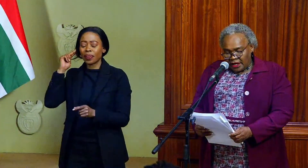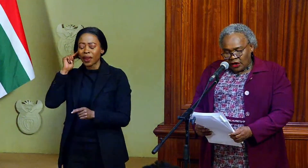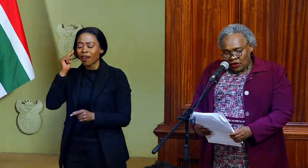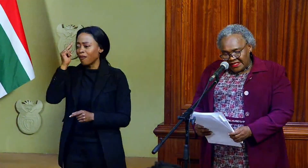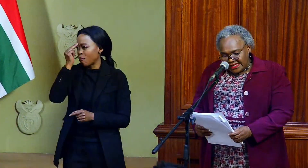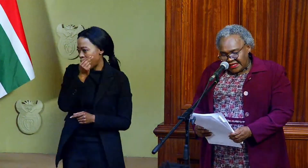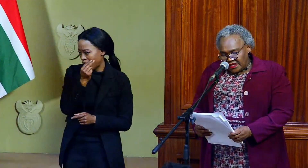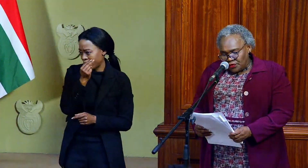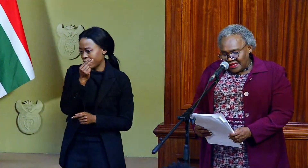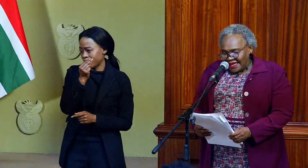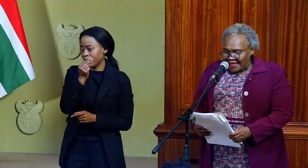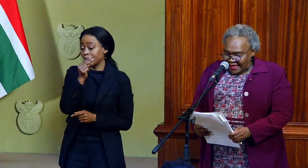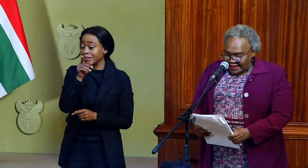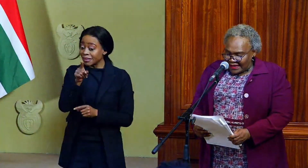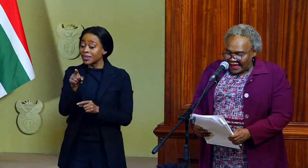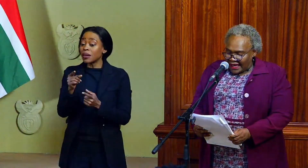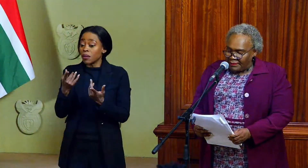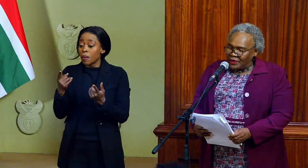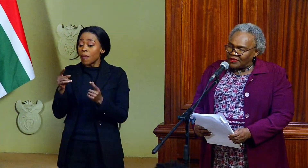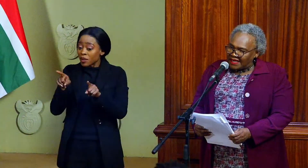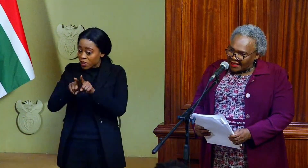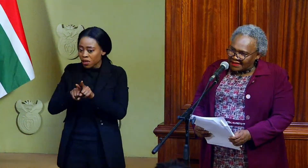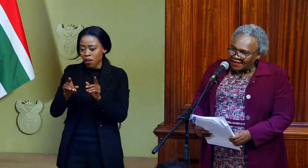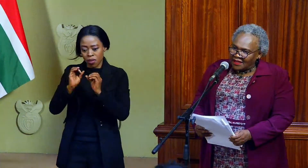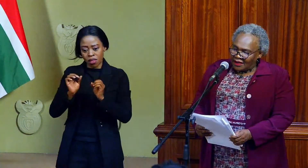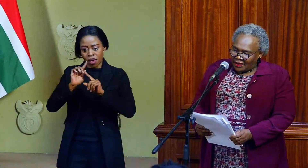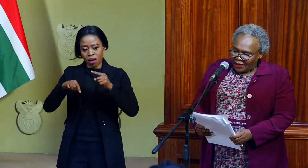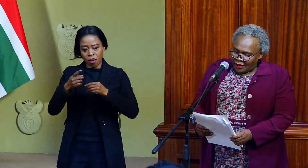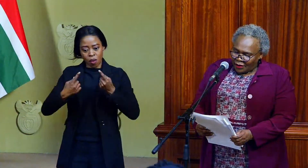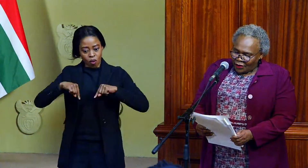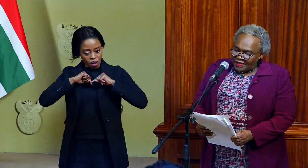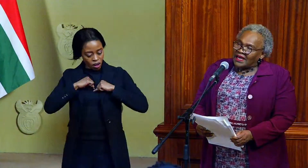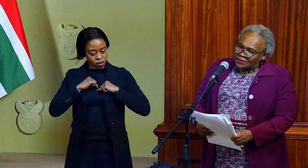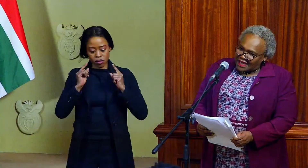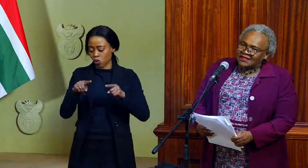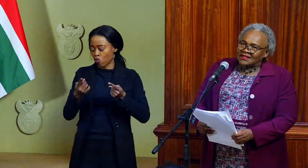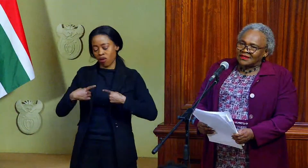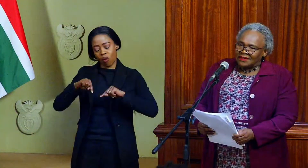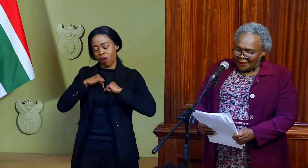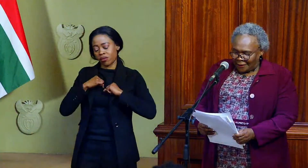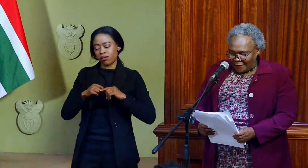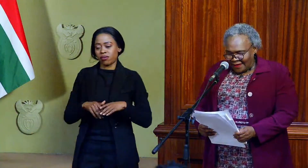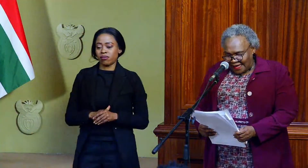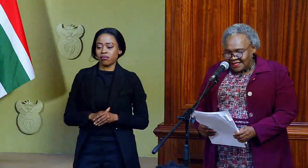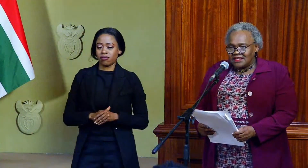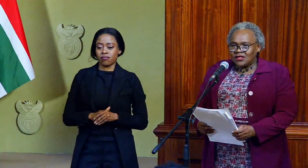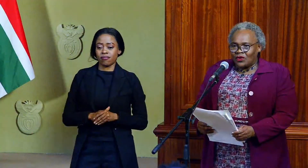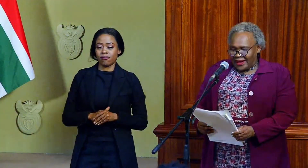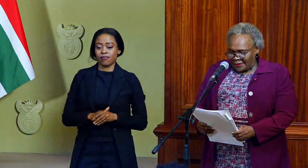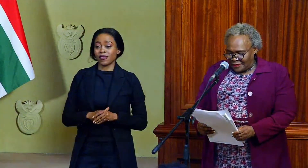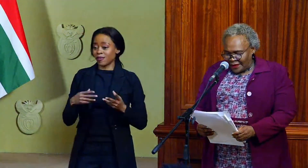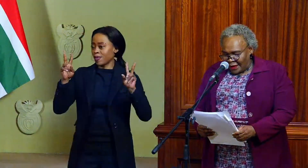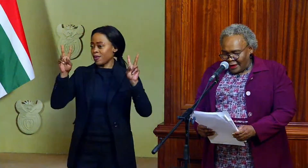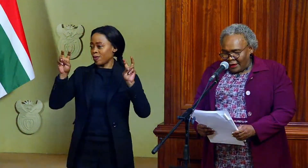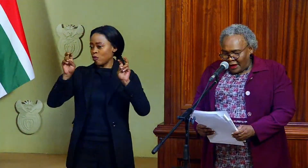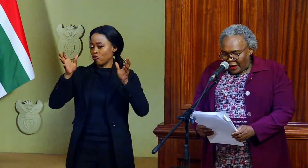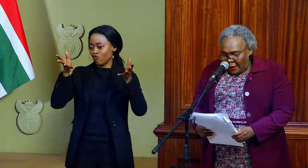disability, consistent with nothing about us without us. That's the